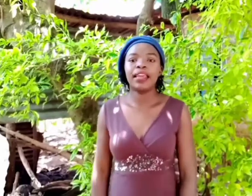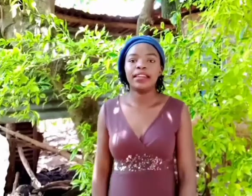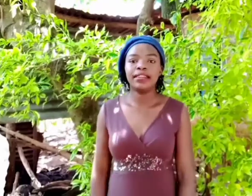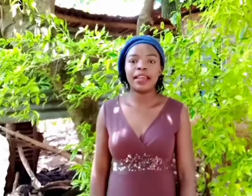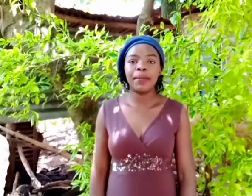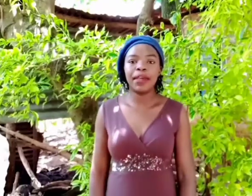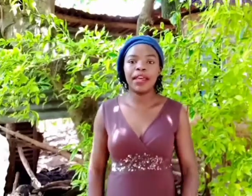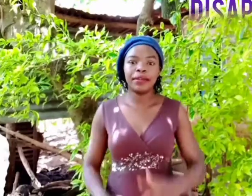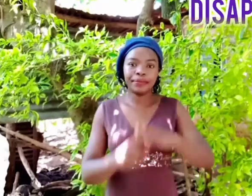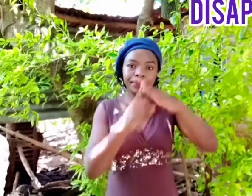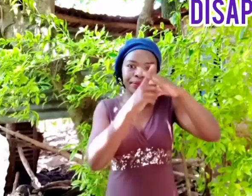Disappear,